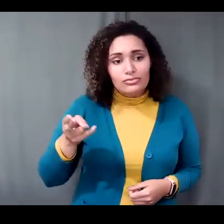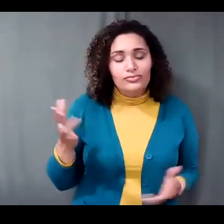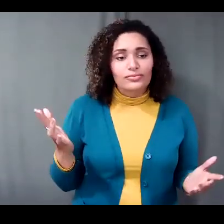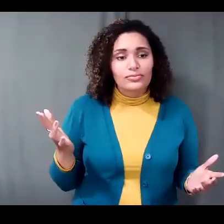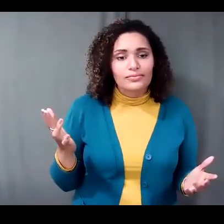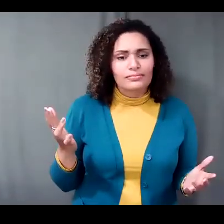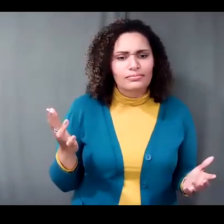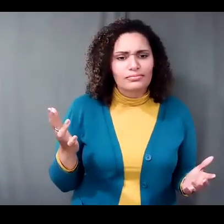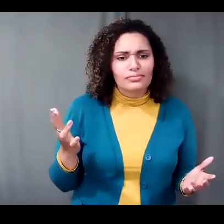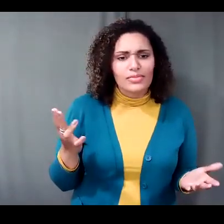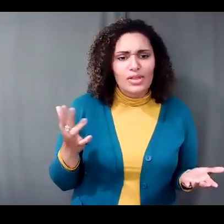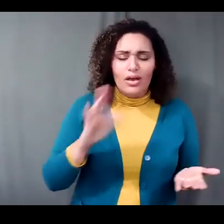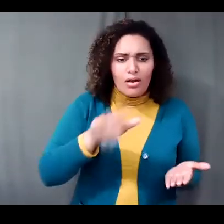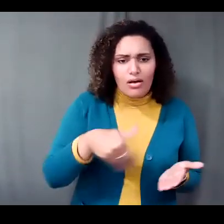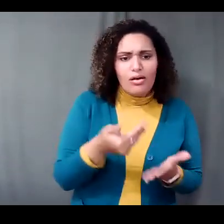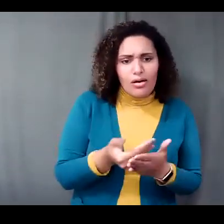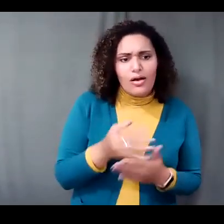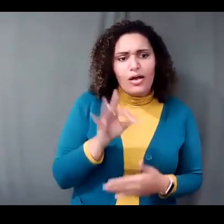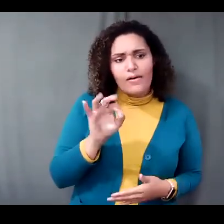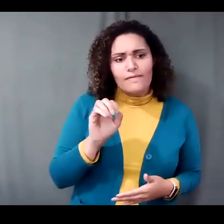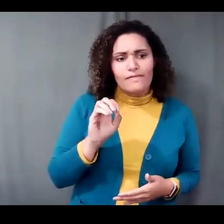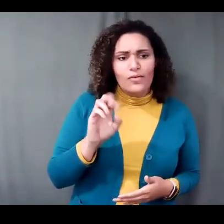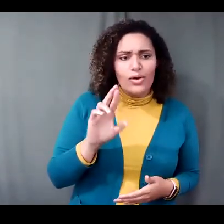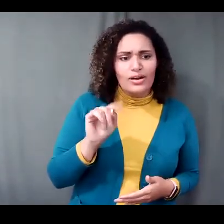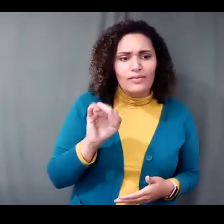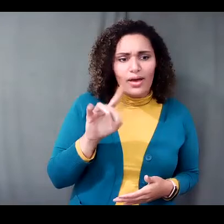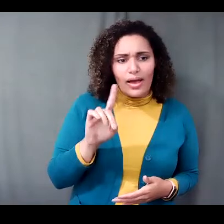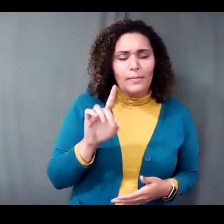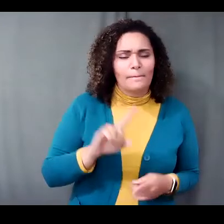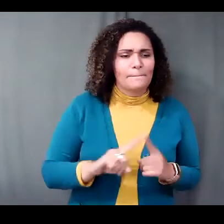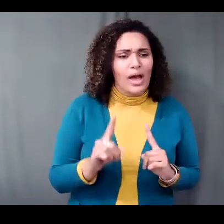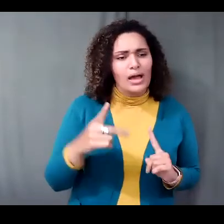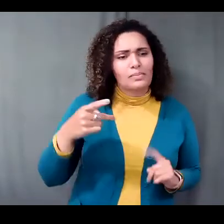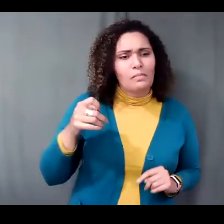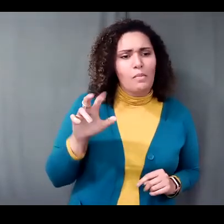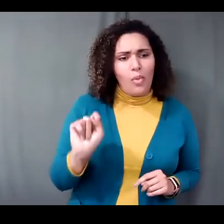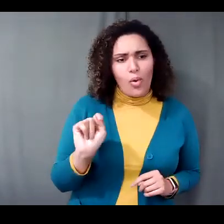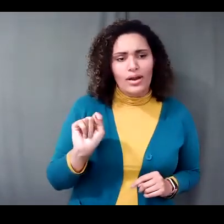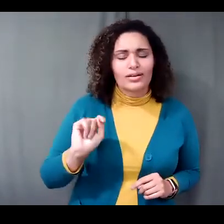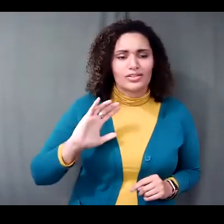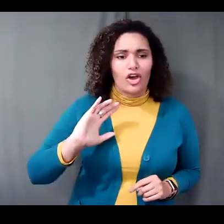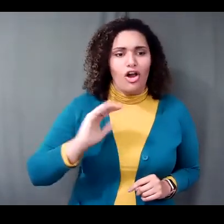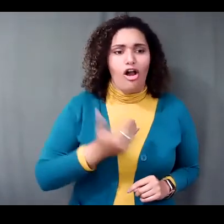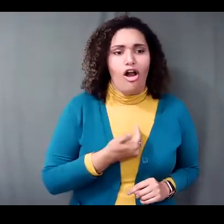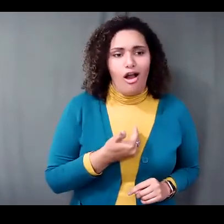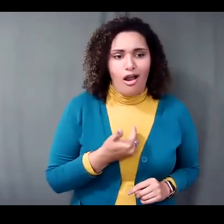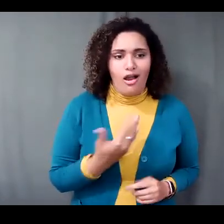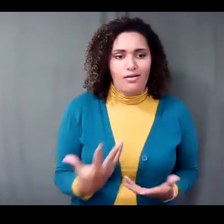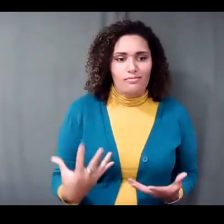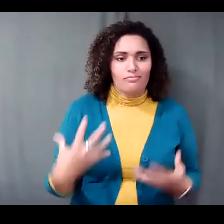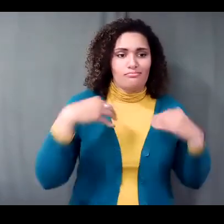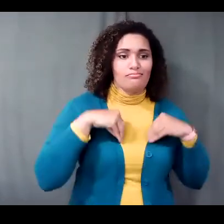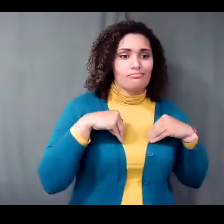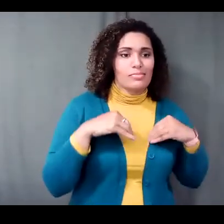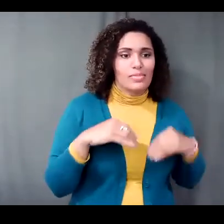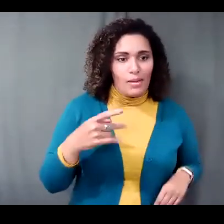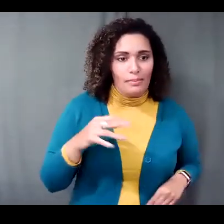I don't know all fortified wine, but port in general, because this is a kind of our take on port